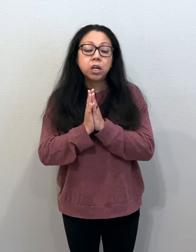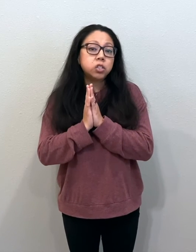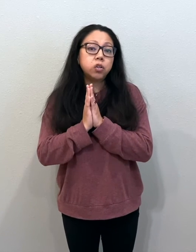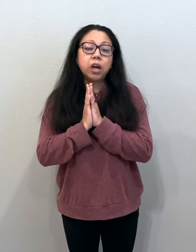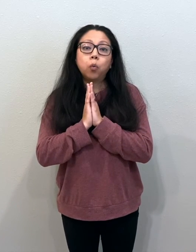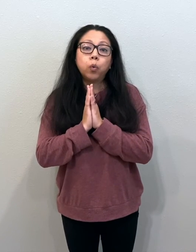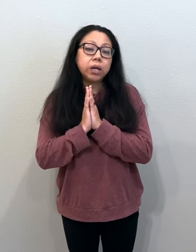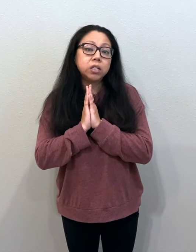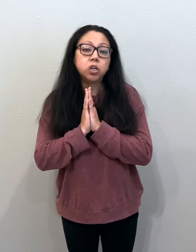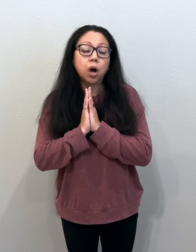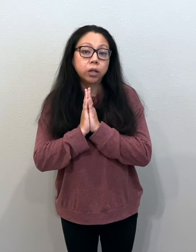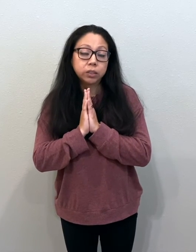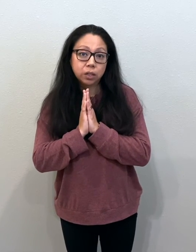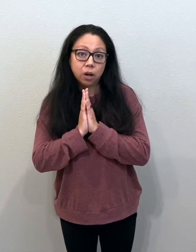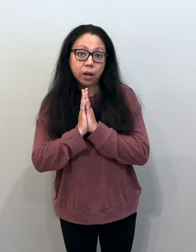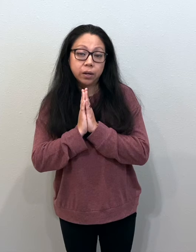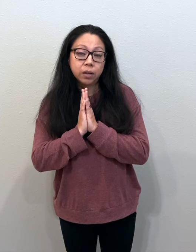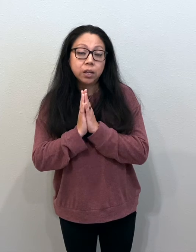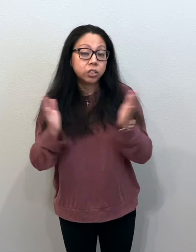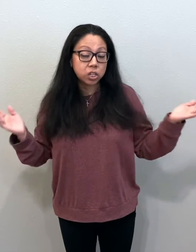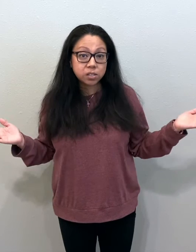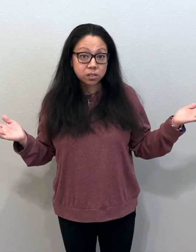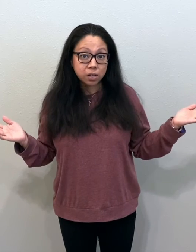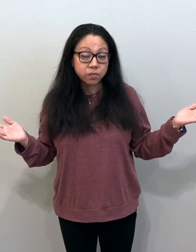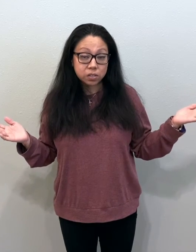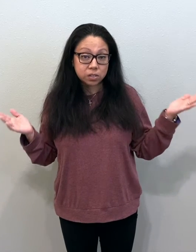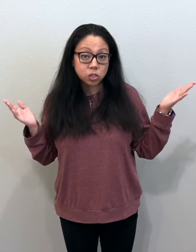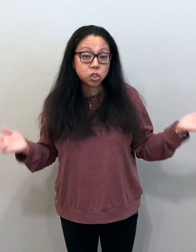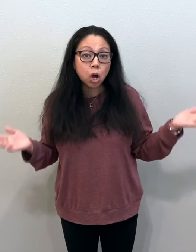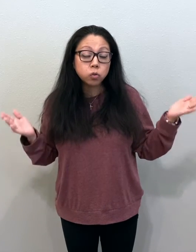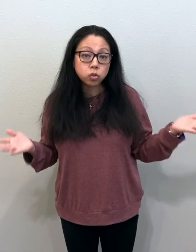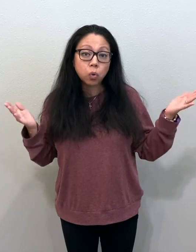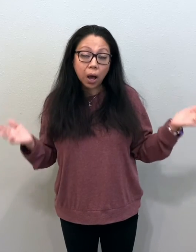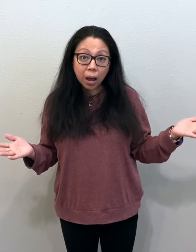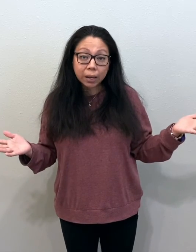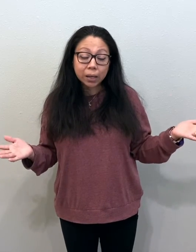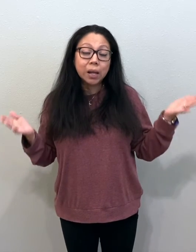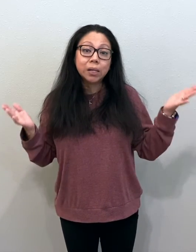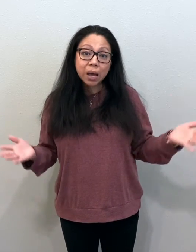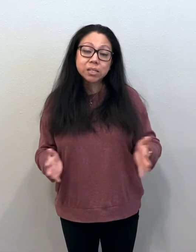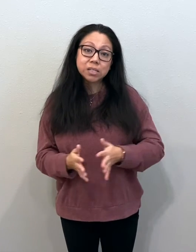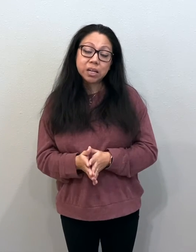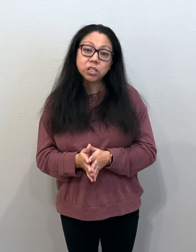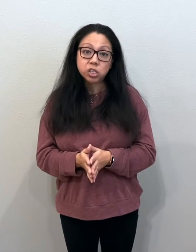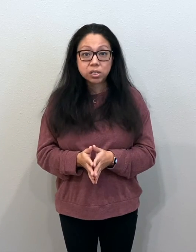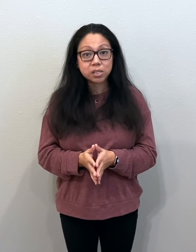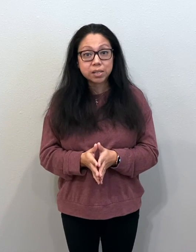so that we could talk to God. Jesus loves us, and so do I. Let's sing "Jesus Loves